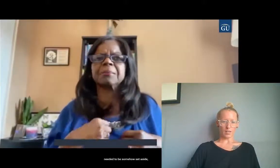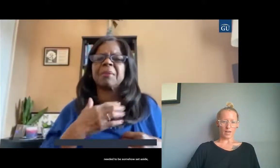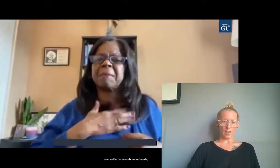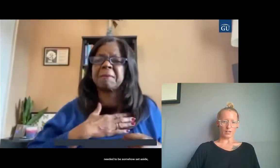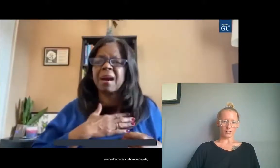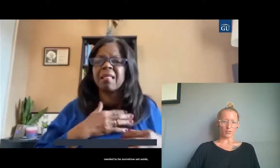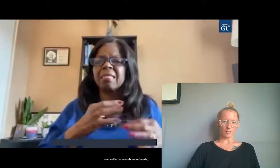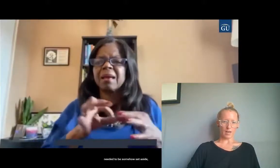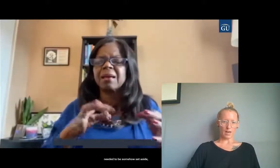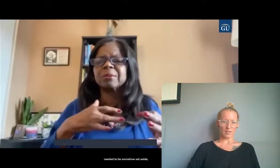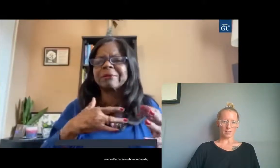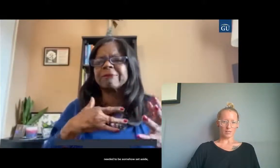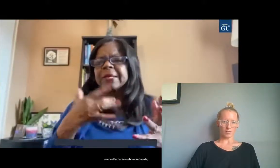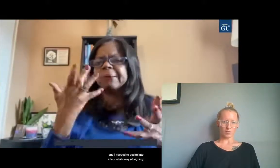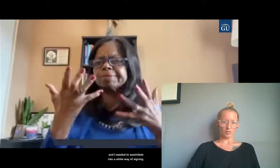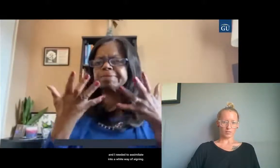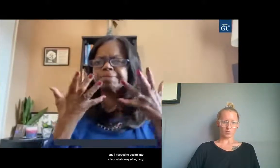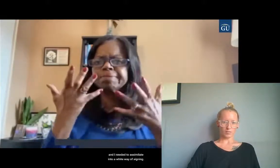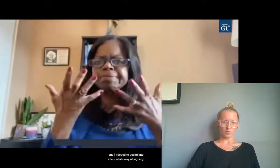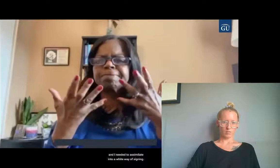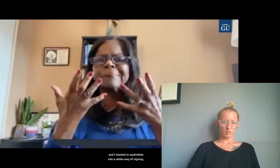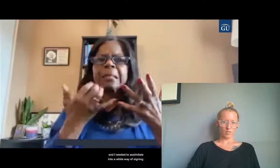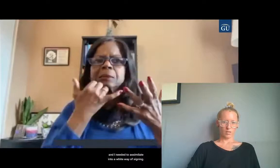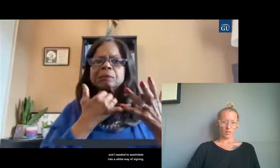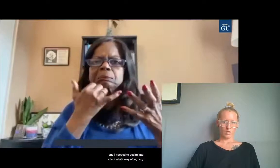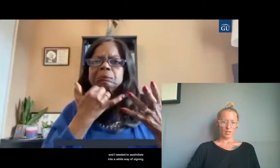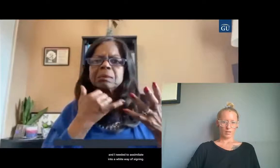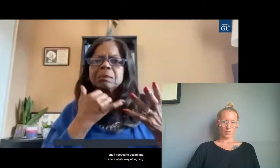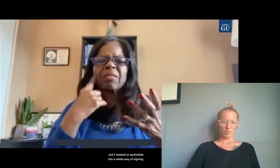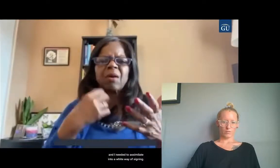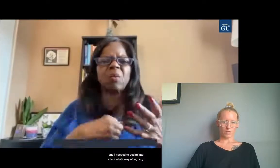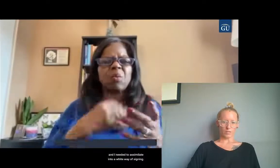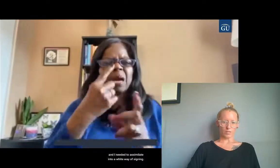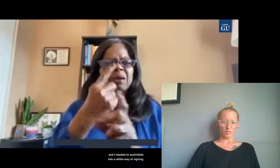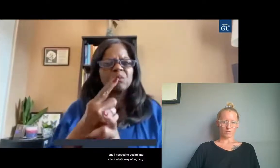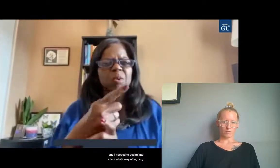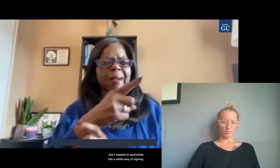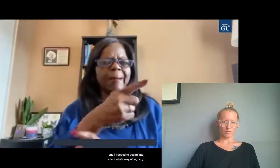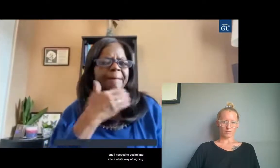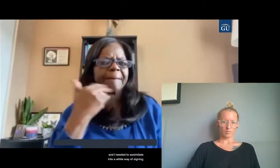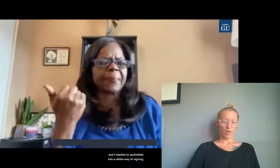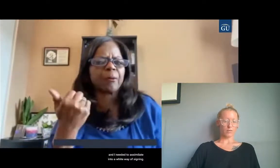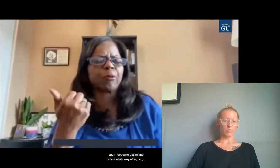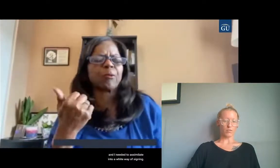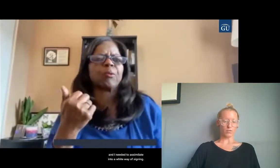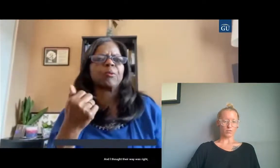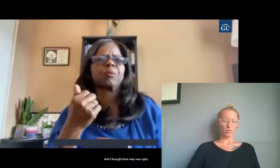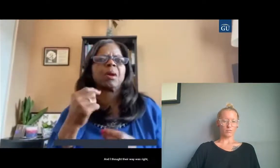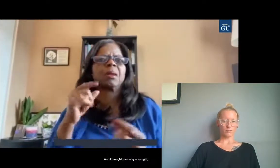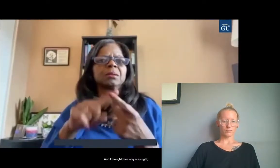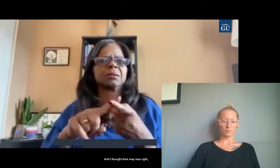acquired that I had learned in the past differed, and I was confused.